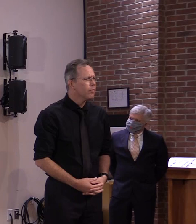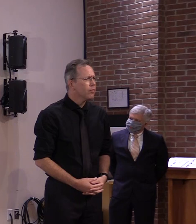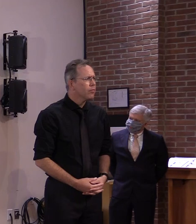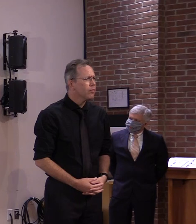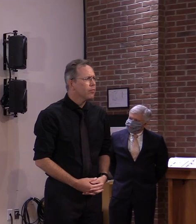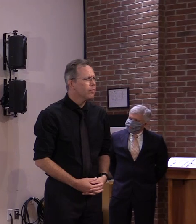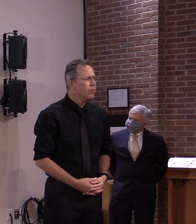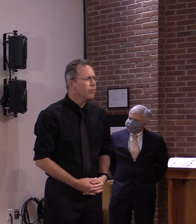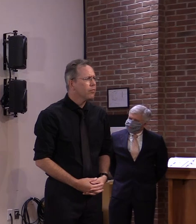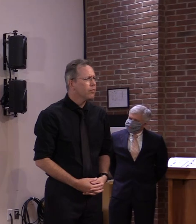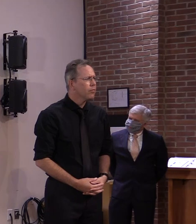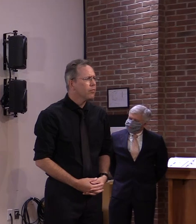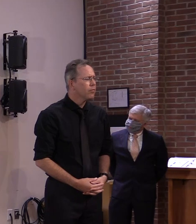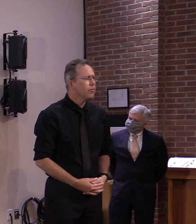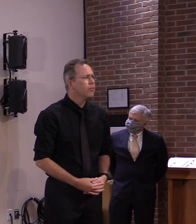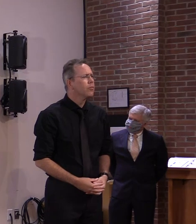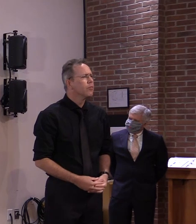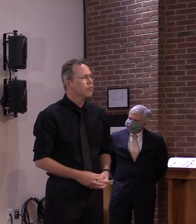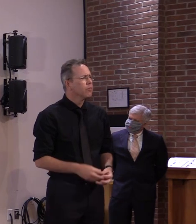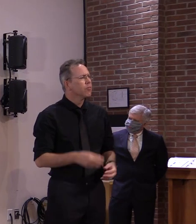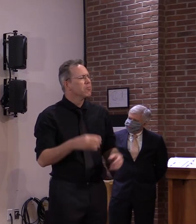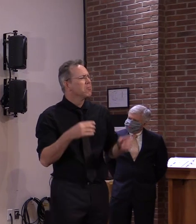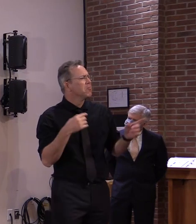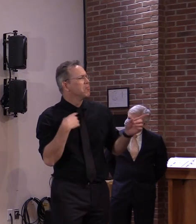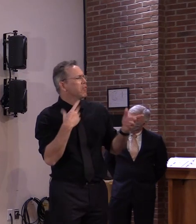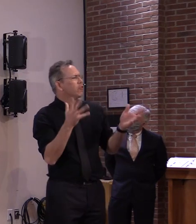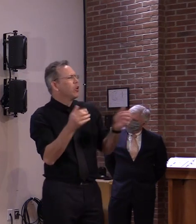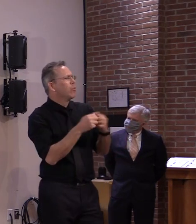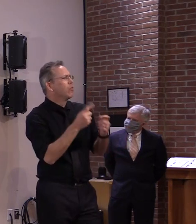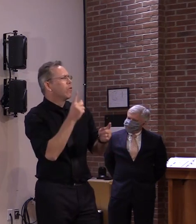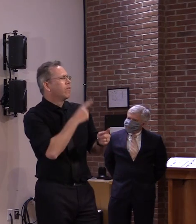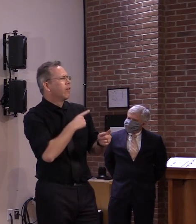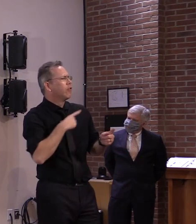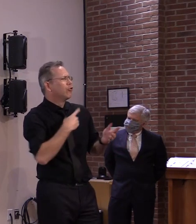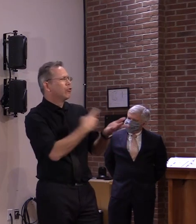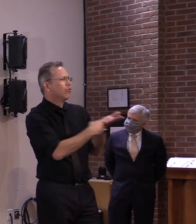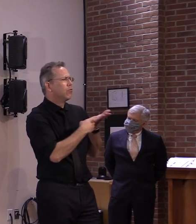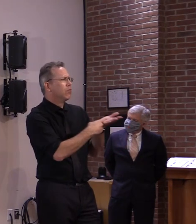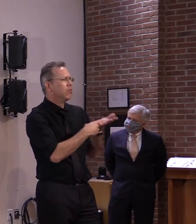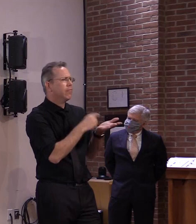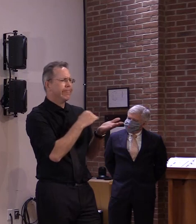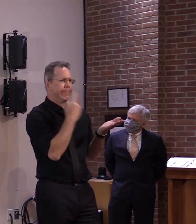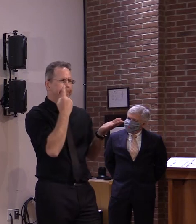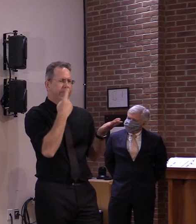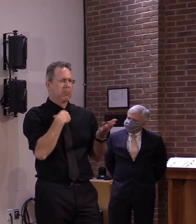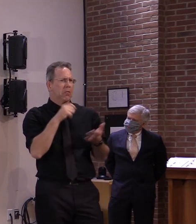And he suggested that it might be to make